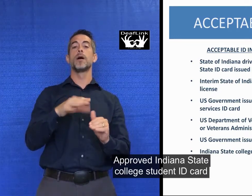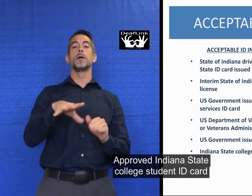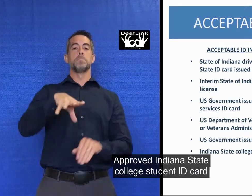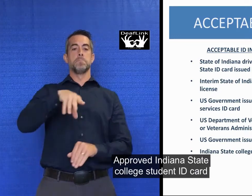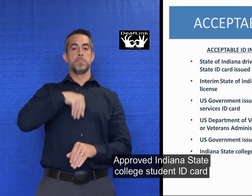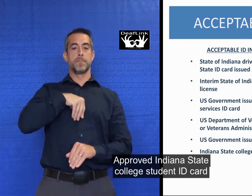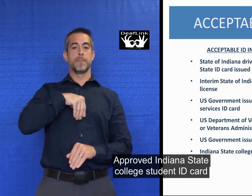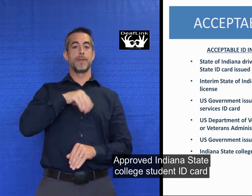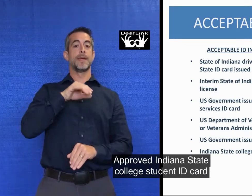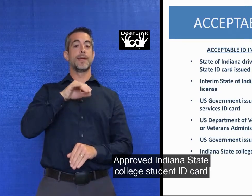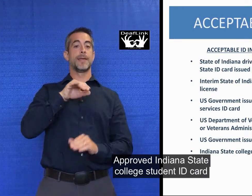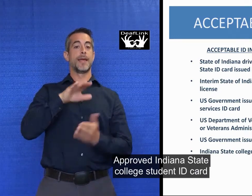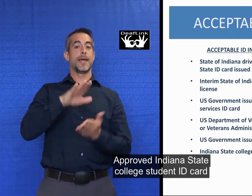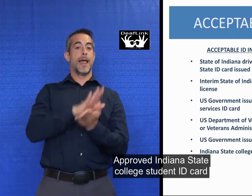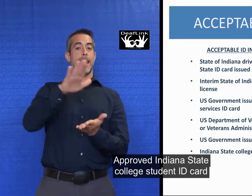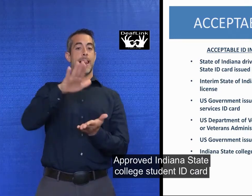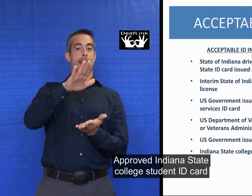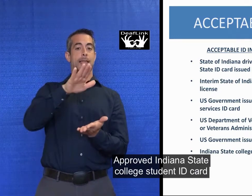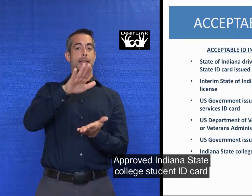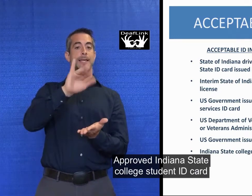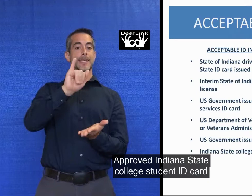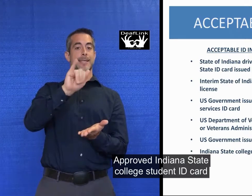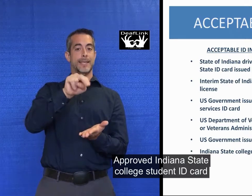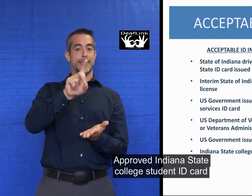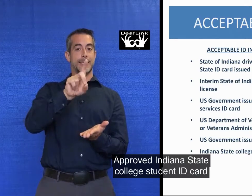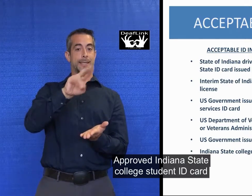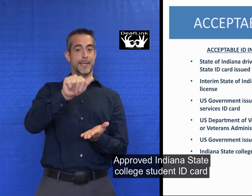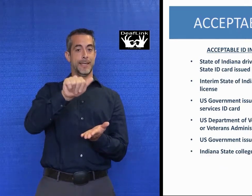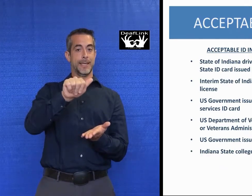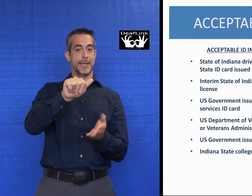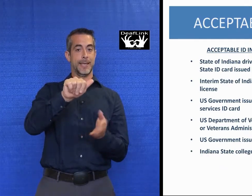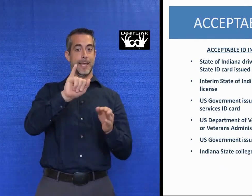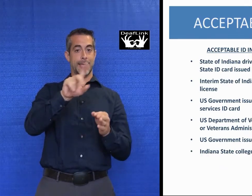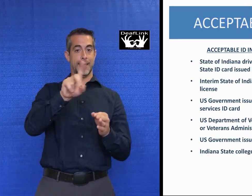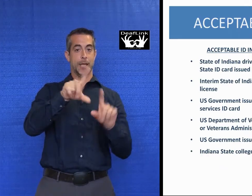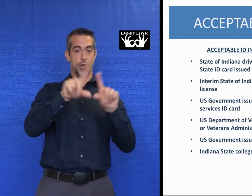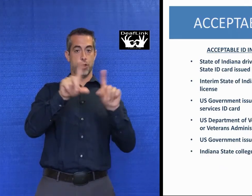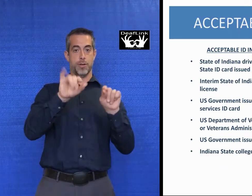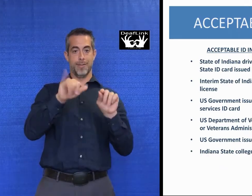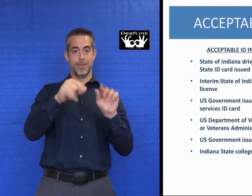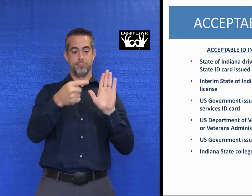an approved Indiana State College student ID card.